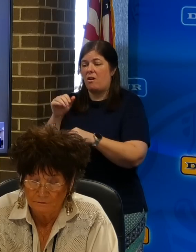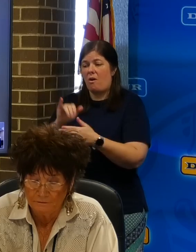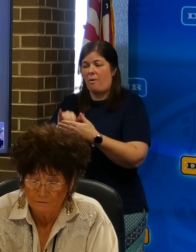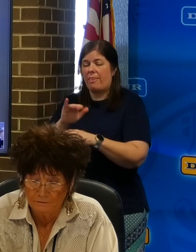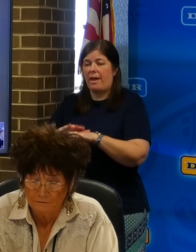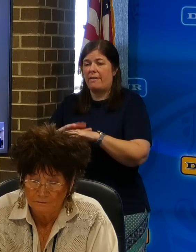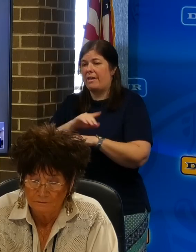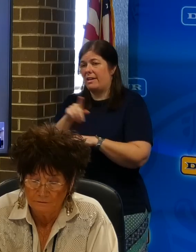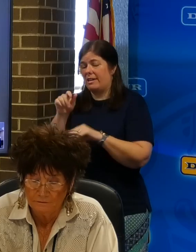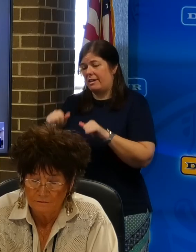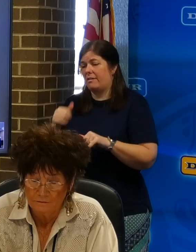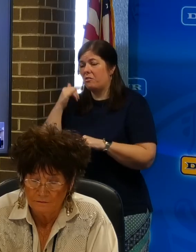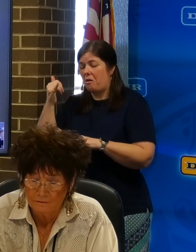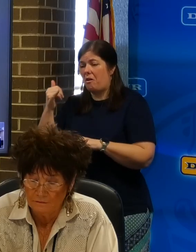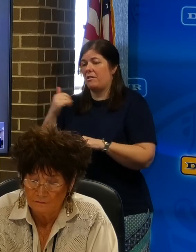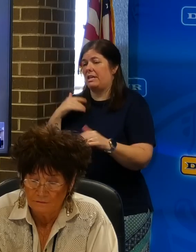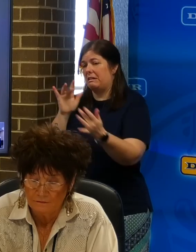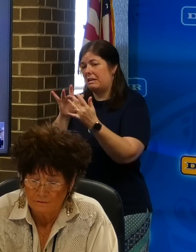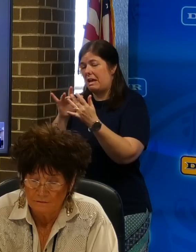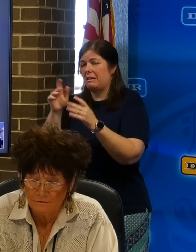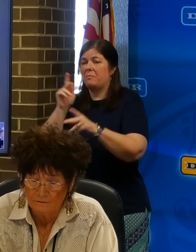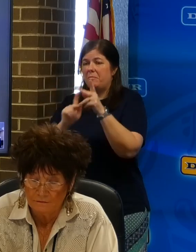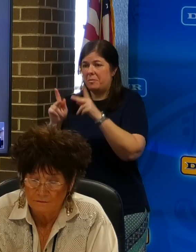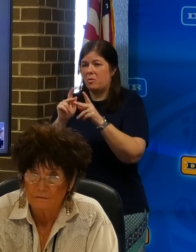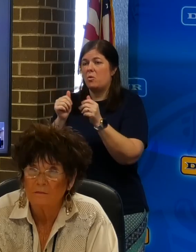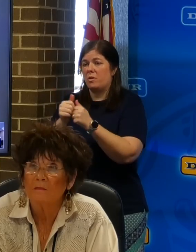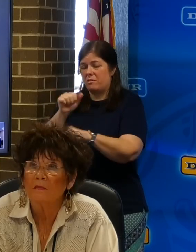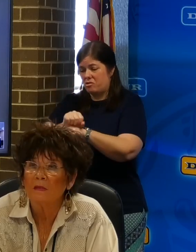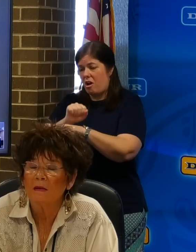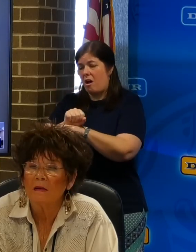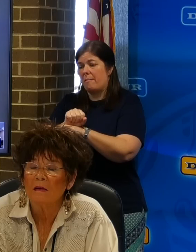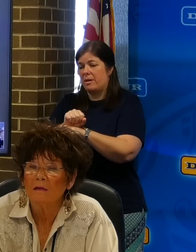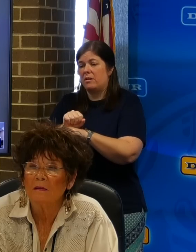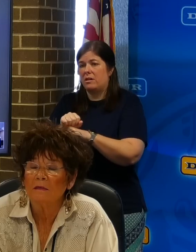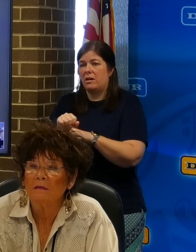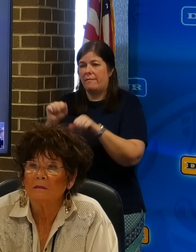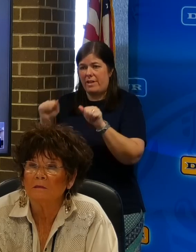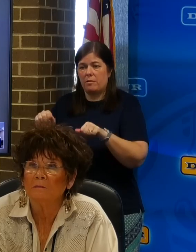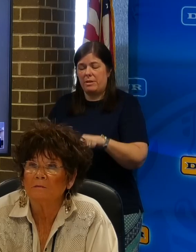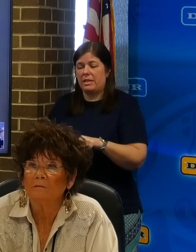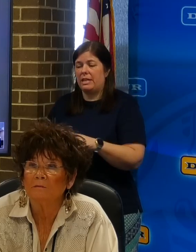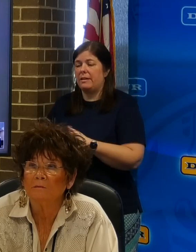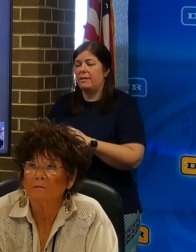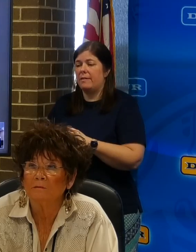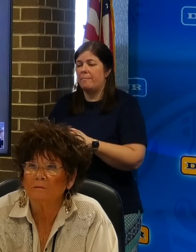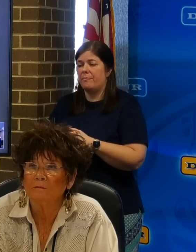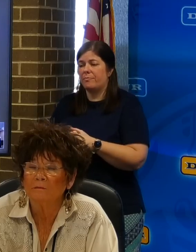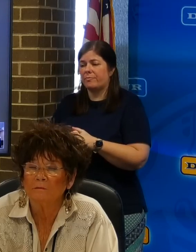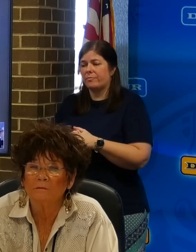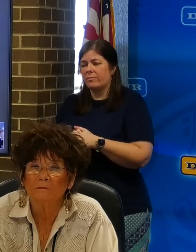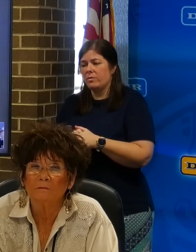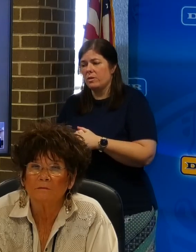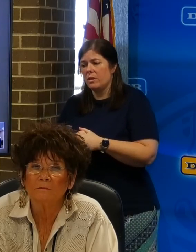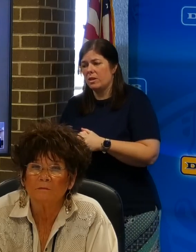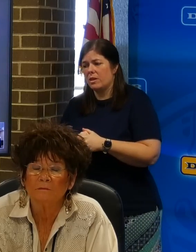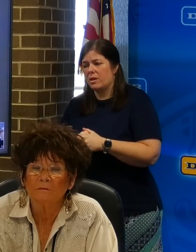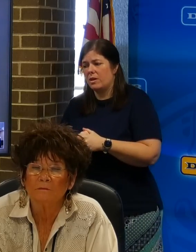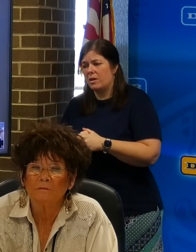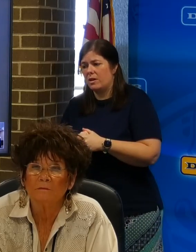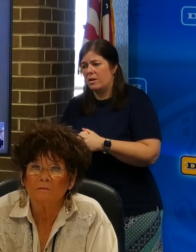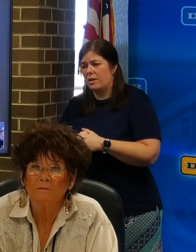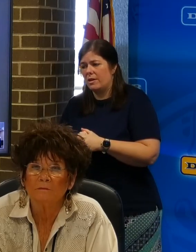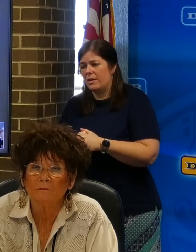making calls, connecting people with job opportunities. They're also taking off the demands from our career centers,